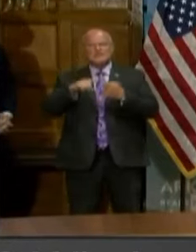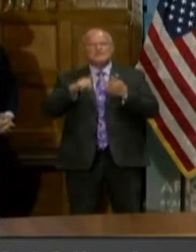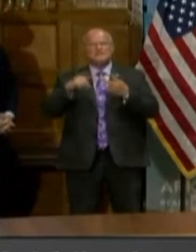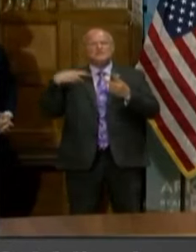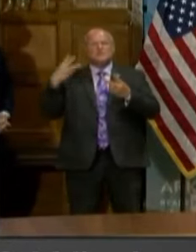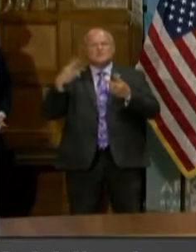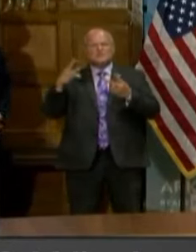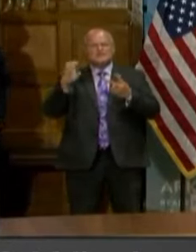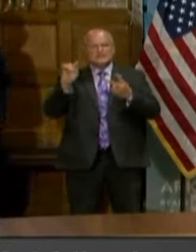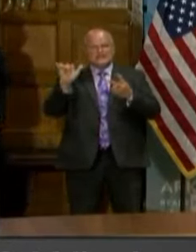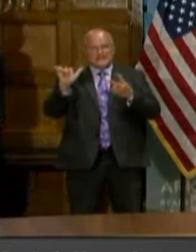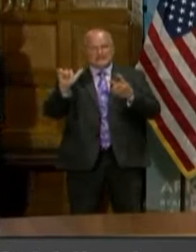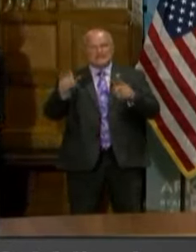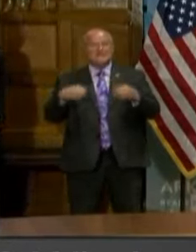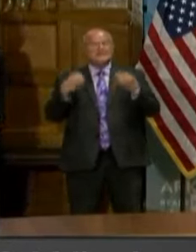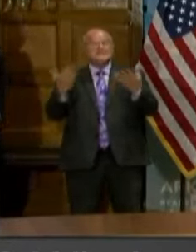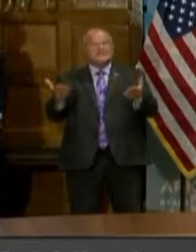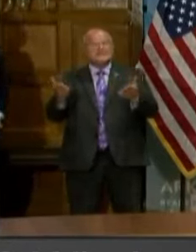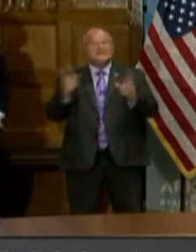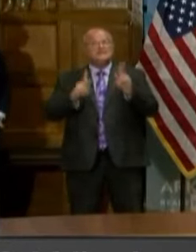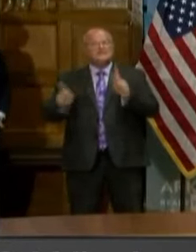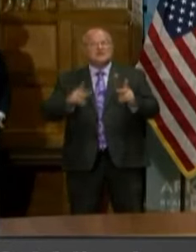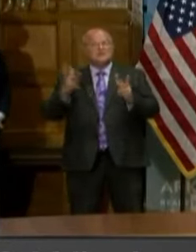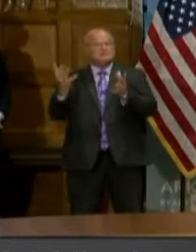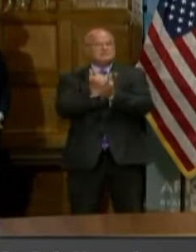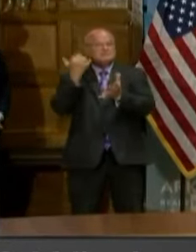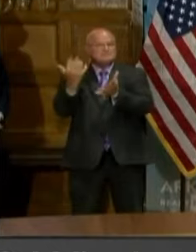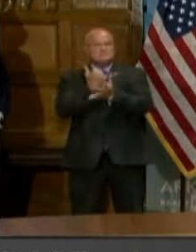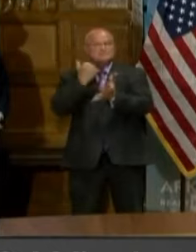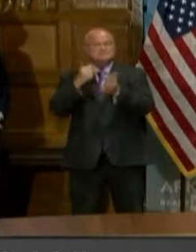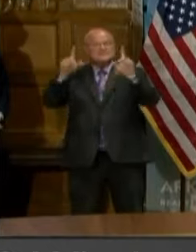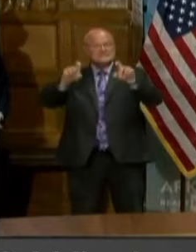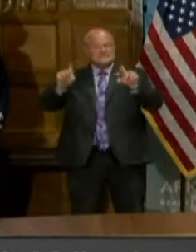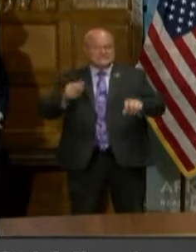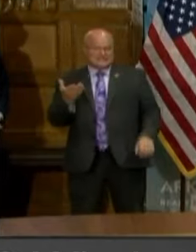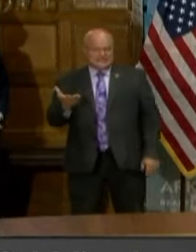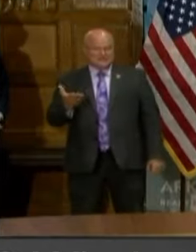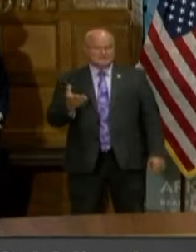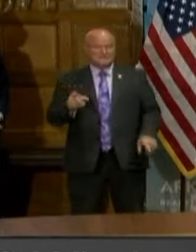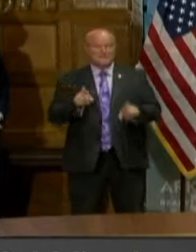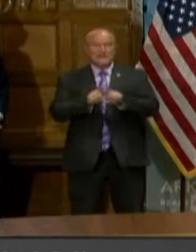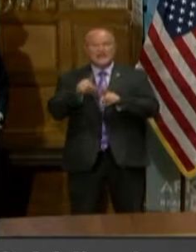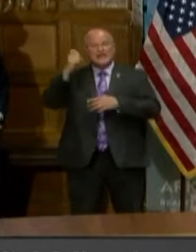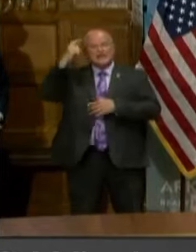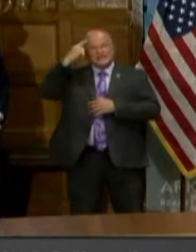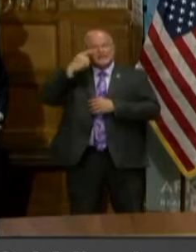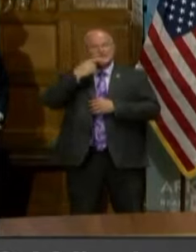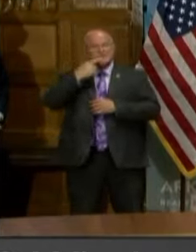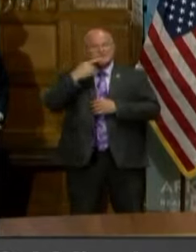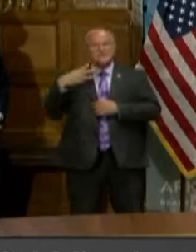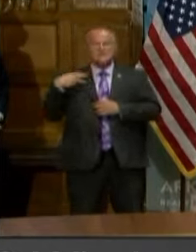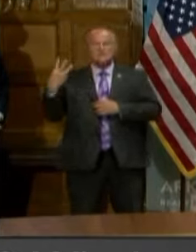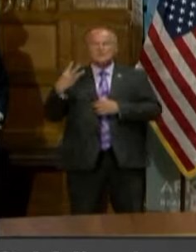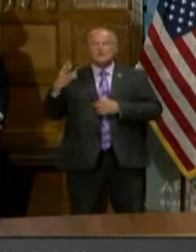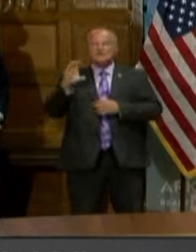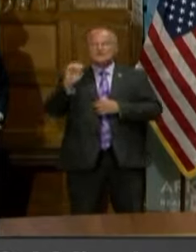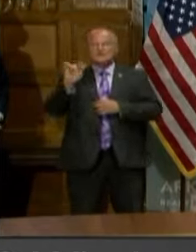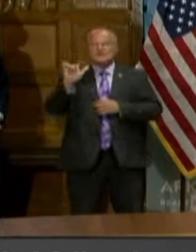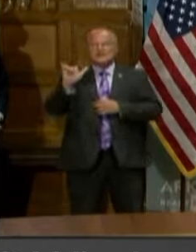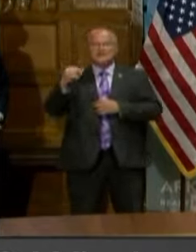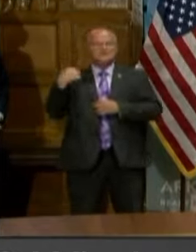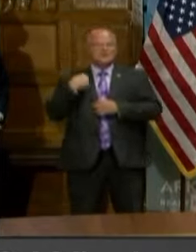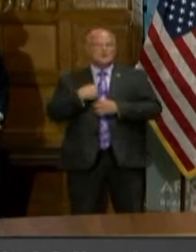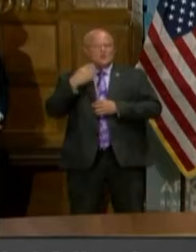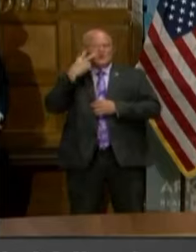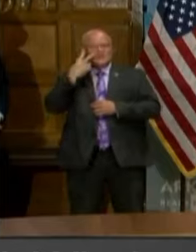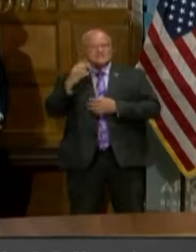Washington counties. Give people every opportunity to get tested there. And as the Governor mentioned, in Washington County, when we see